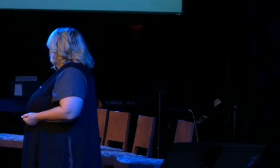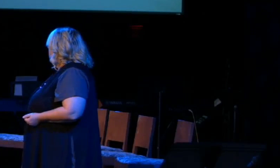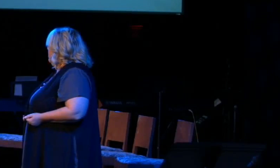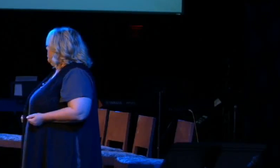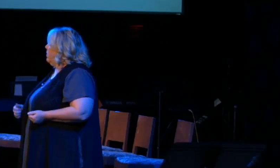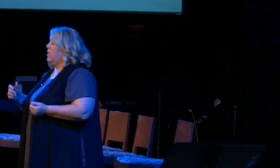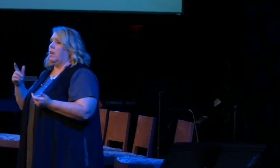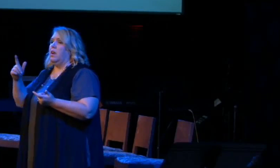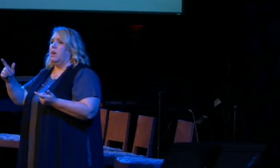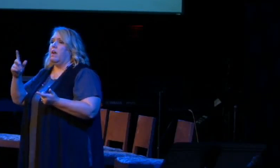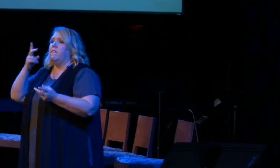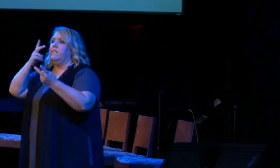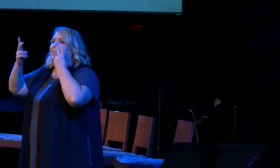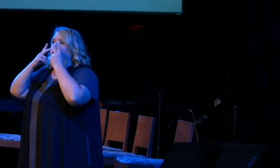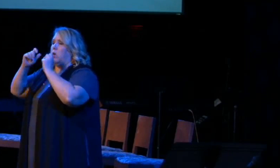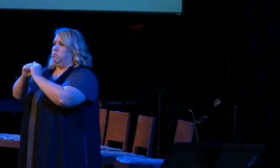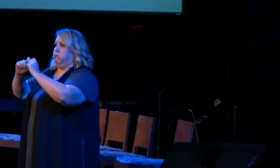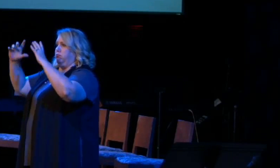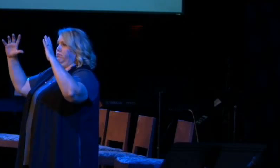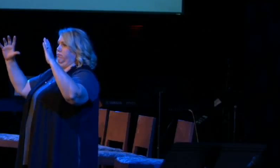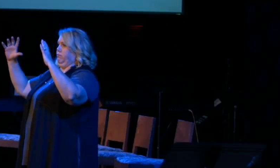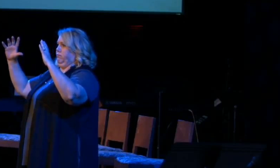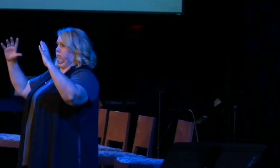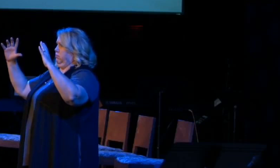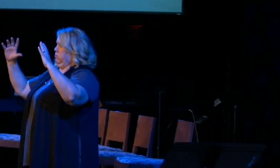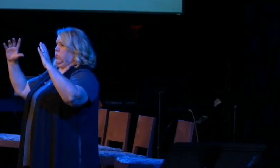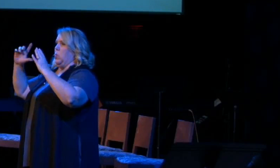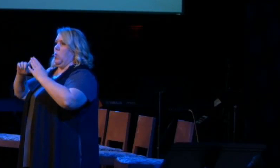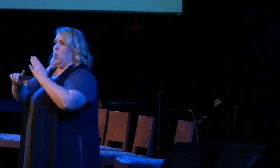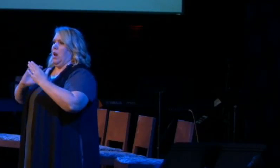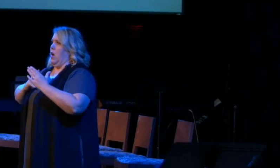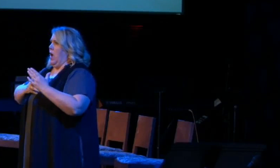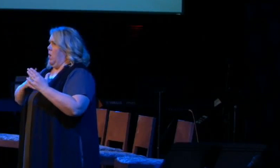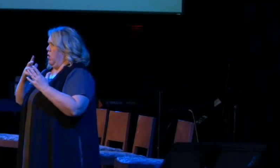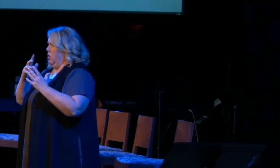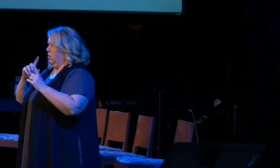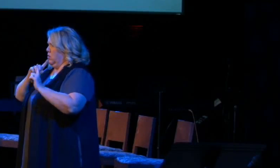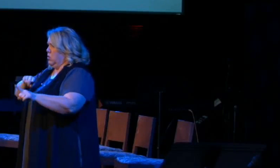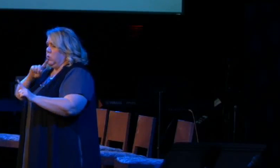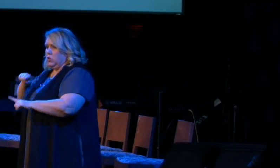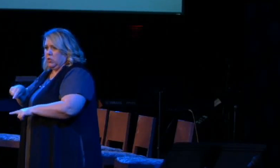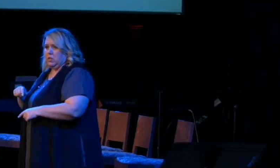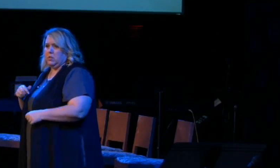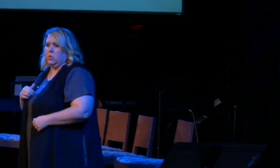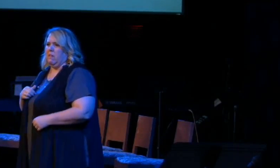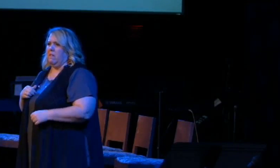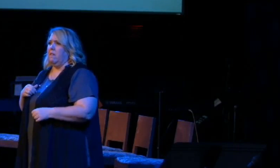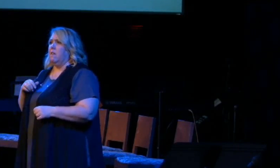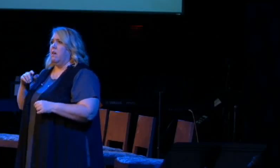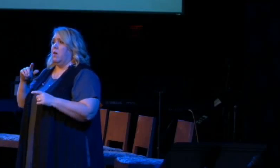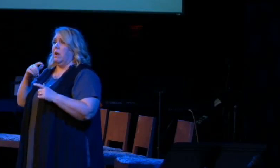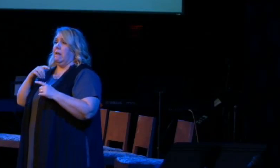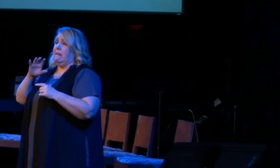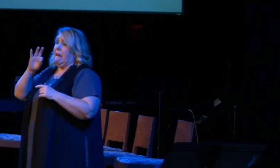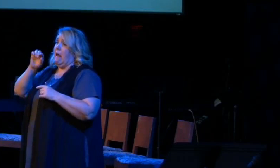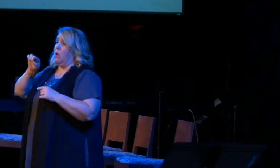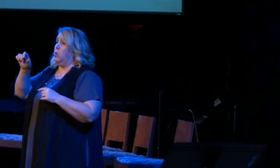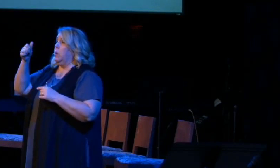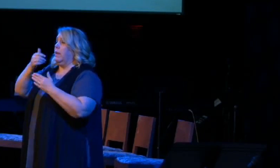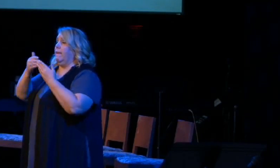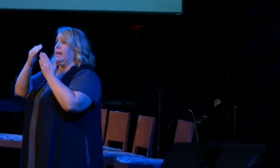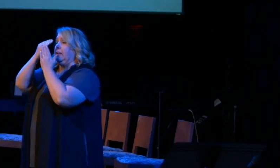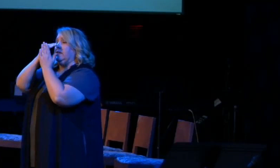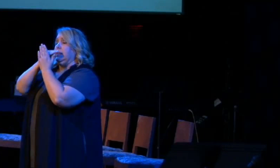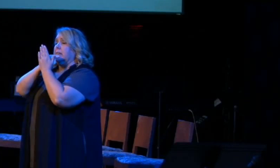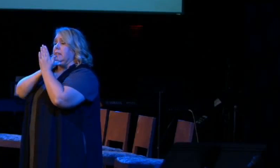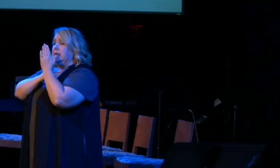out visually where the various solutions fit. And you hear people talking about three. We had probably 9 or 10 things on the wall at one point.